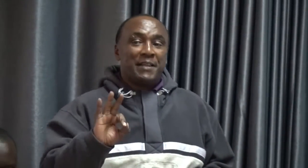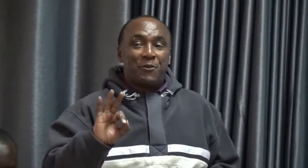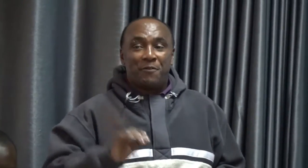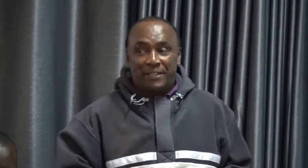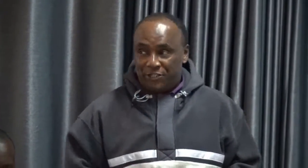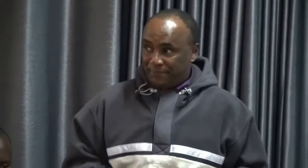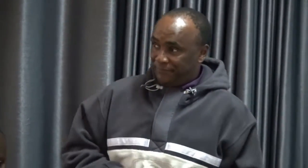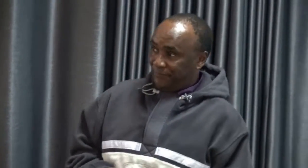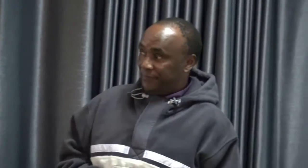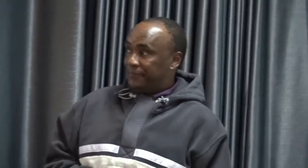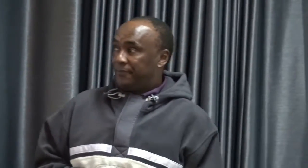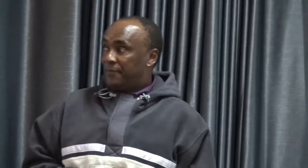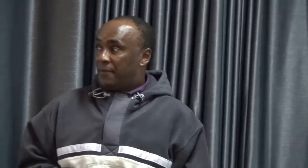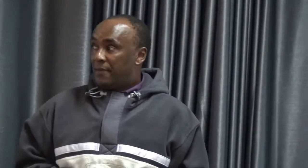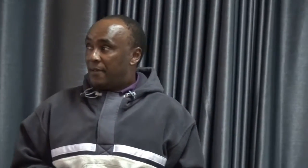What is the role of a teacher